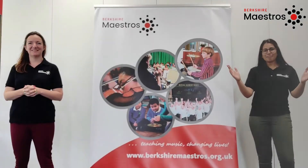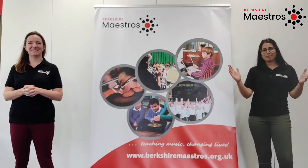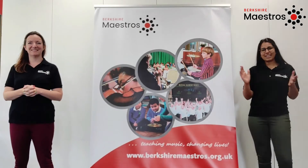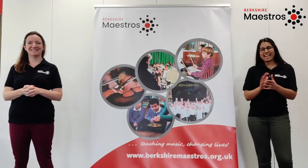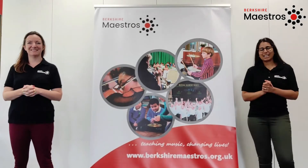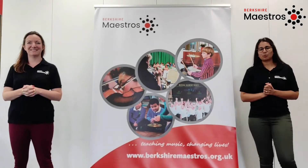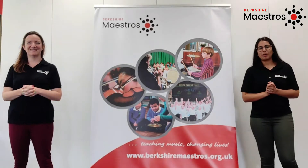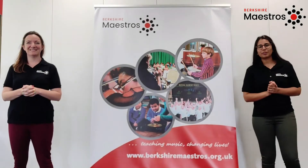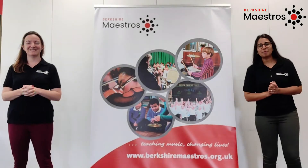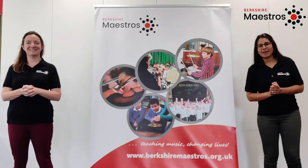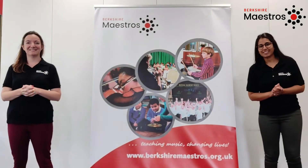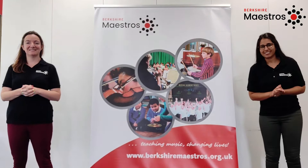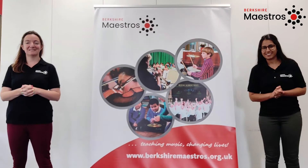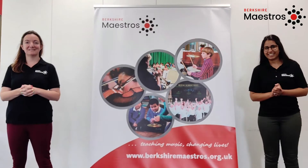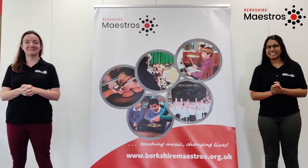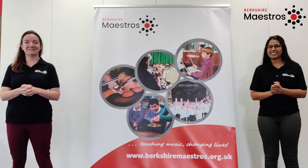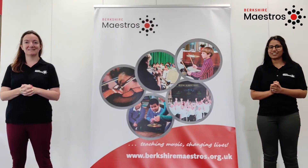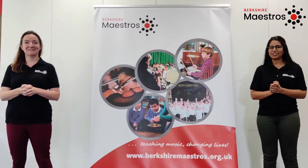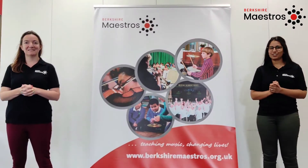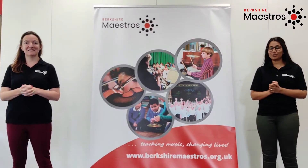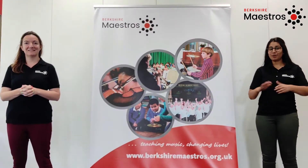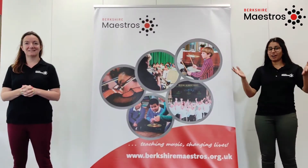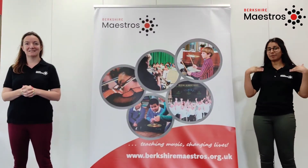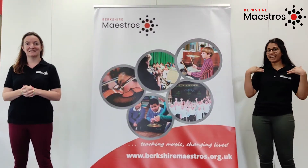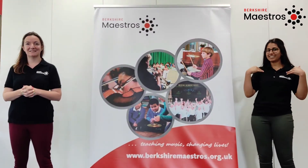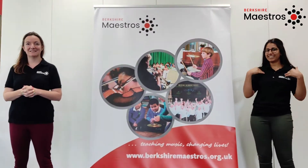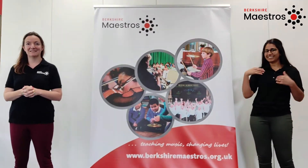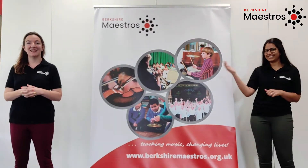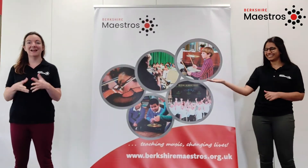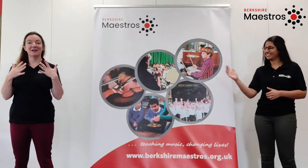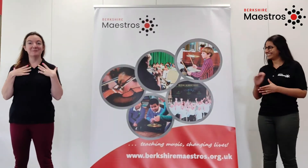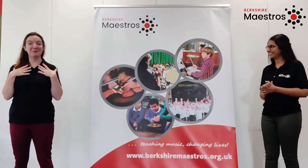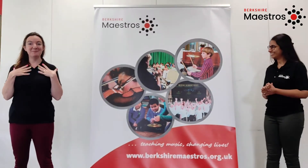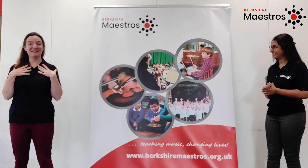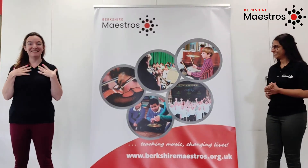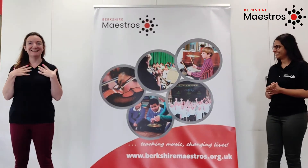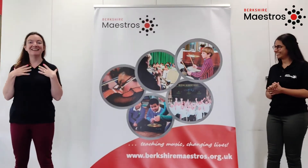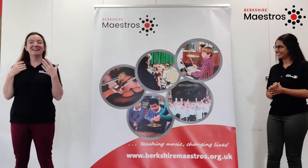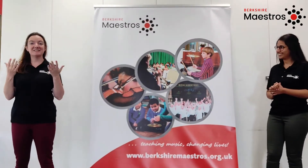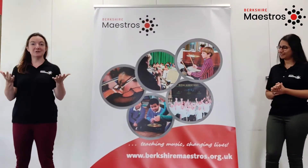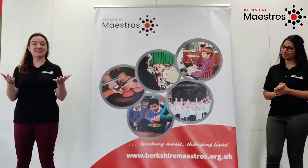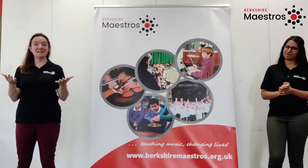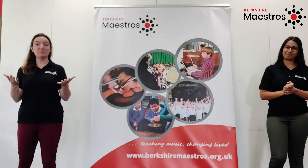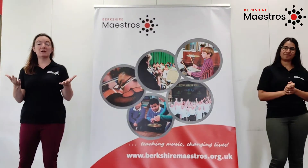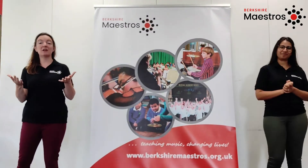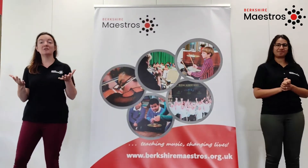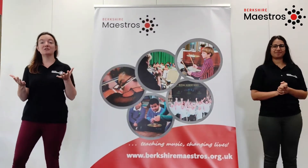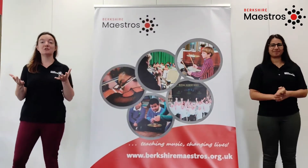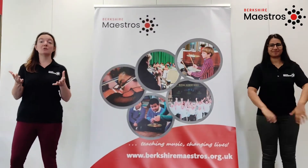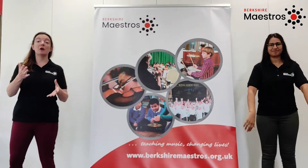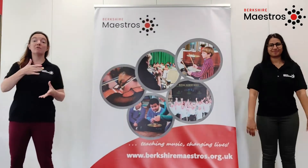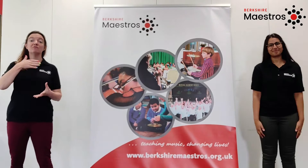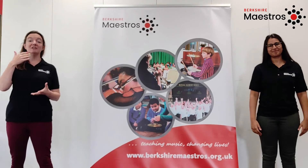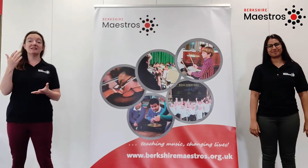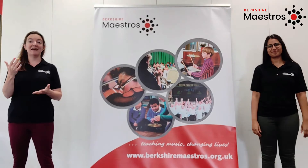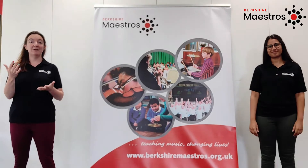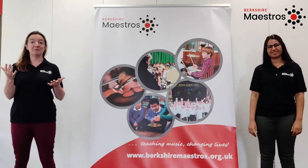Hello everybody and welcome back to Singing Session 2. I'm Katie. And I'm Bimby. So today we're going to recap